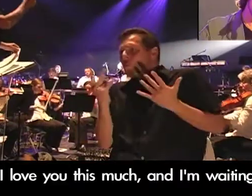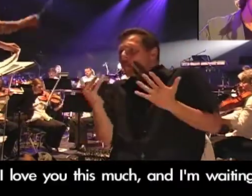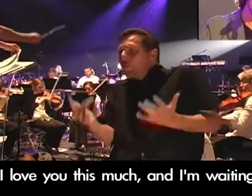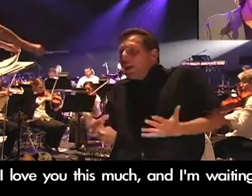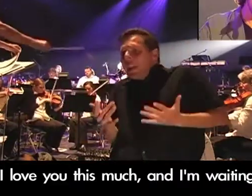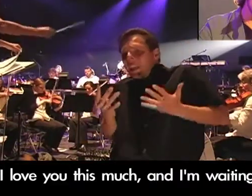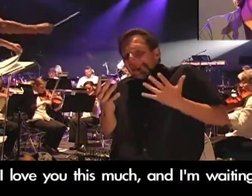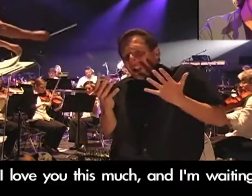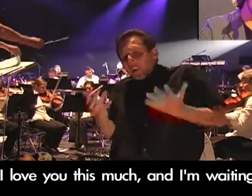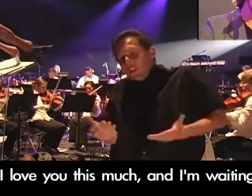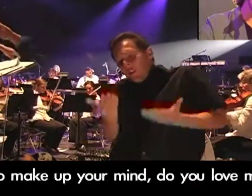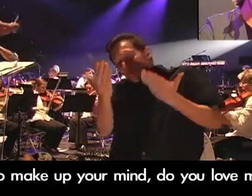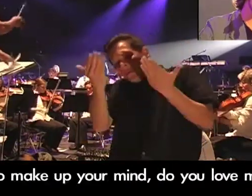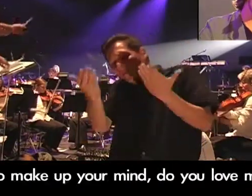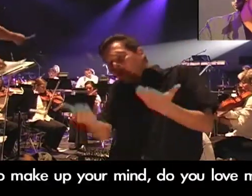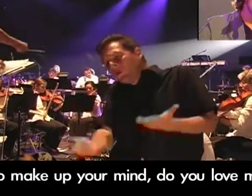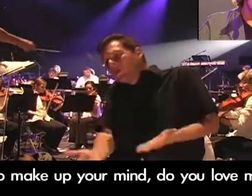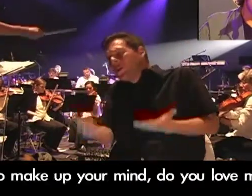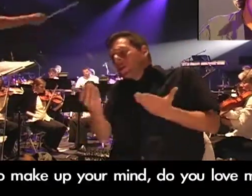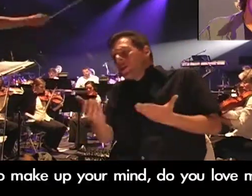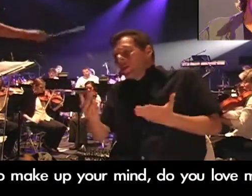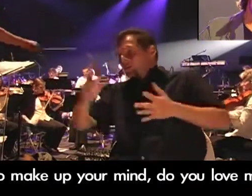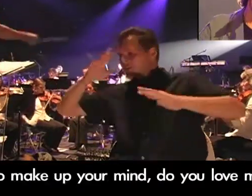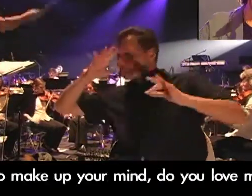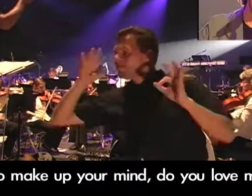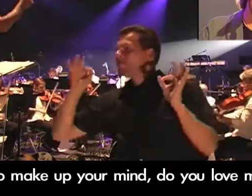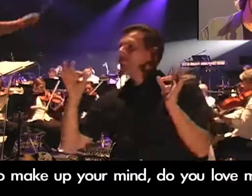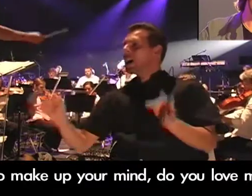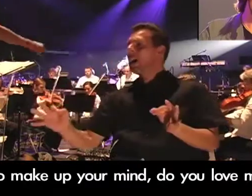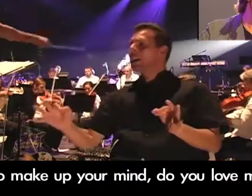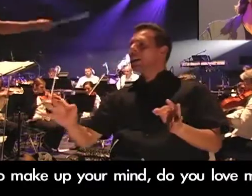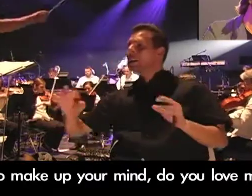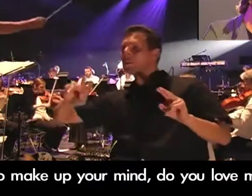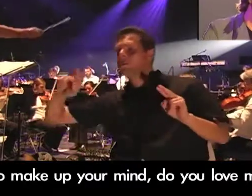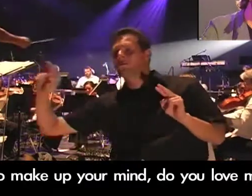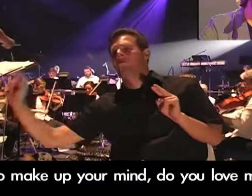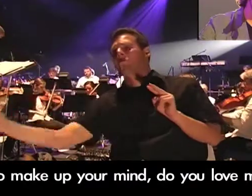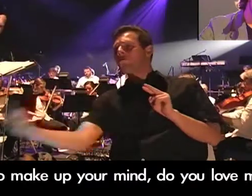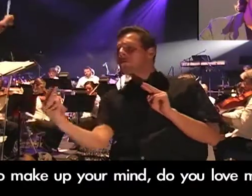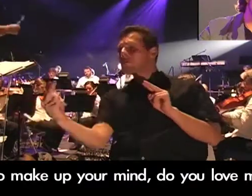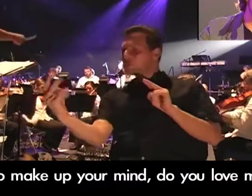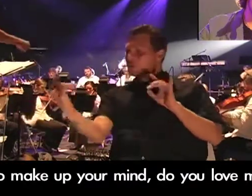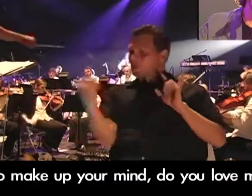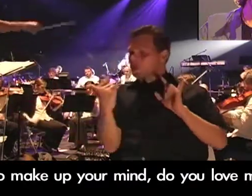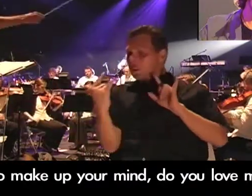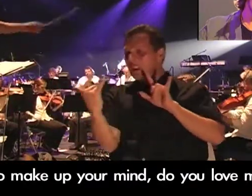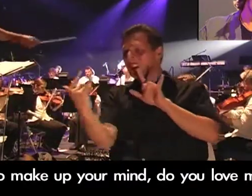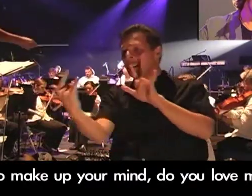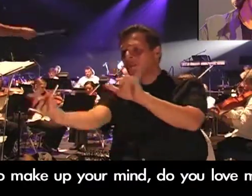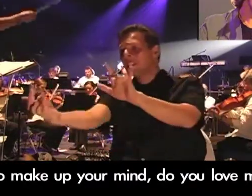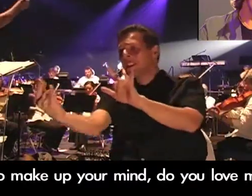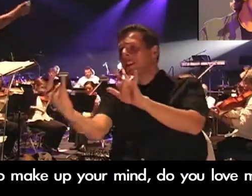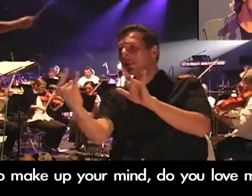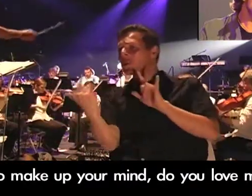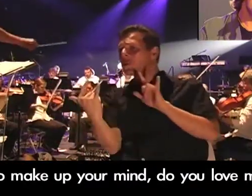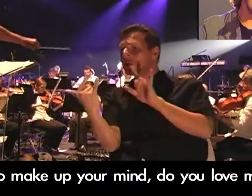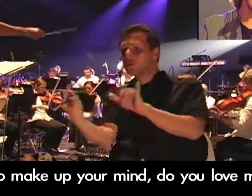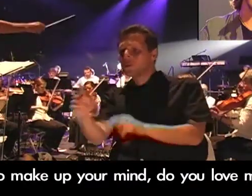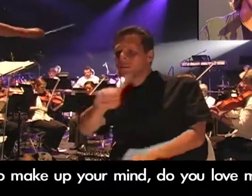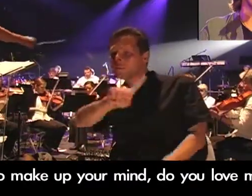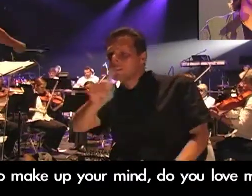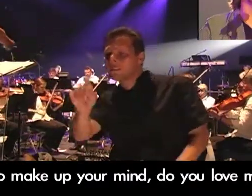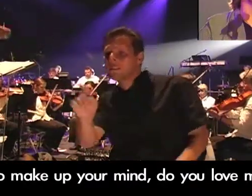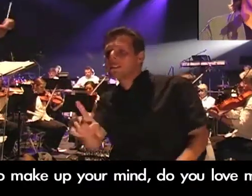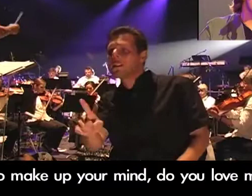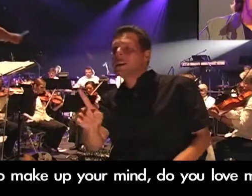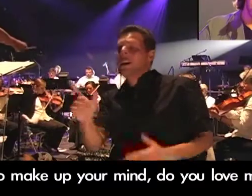on you to make up your mind. Do you love me too?